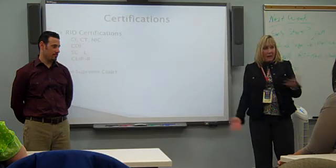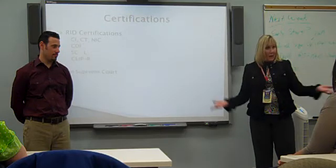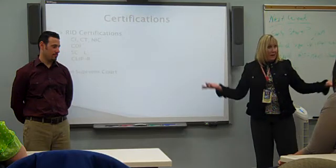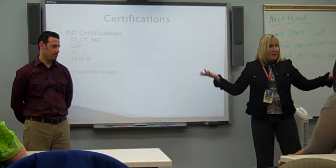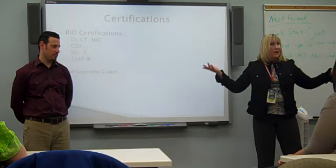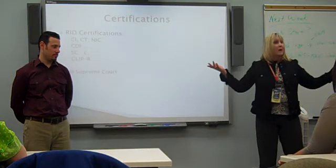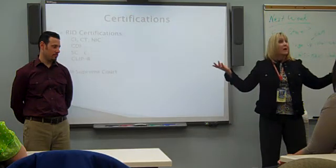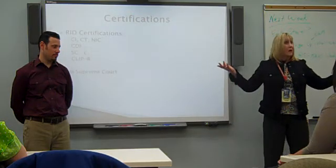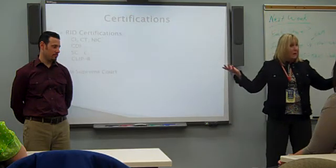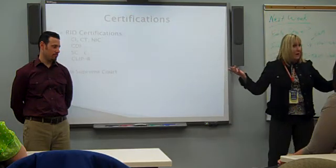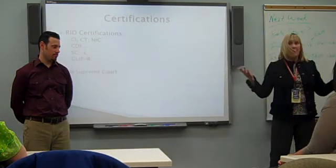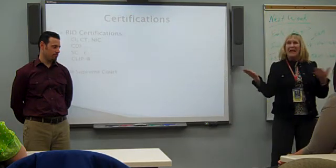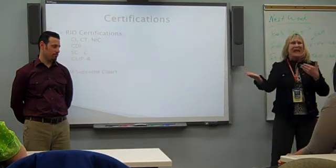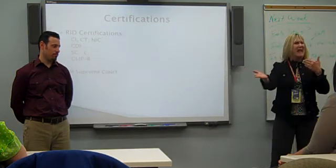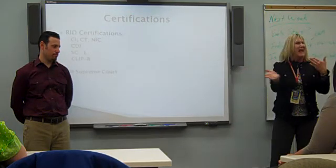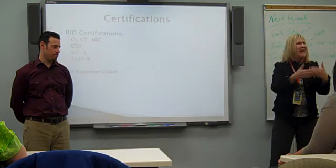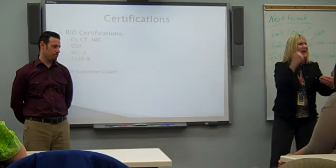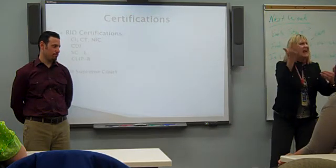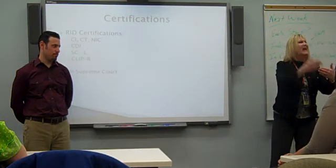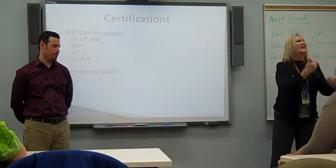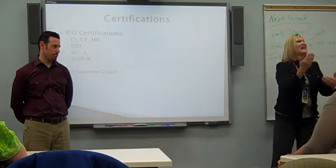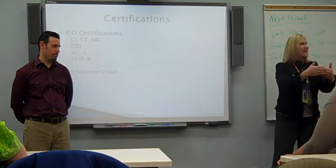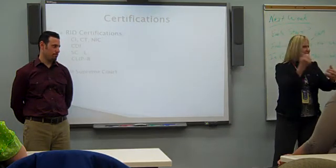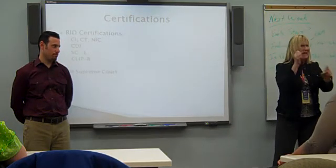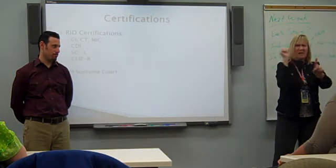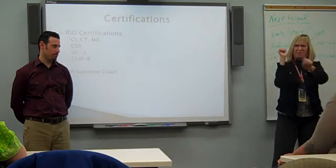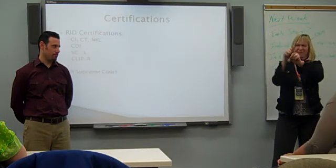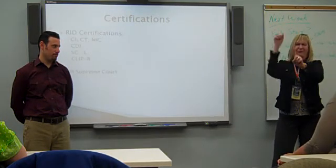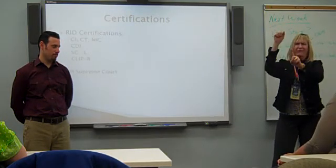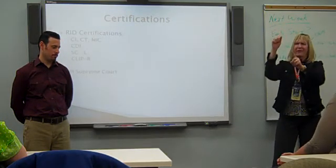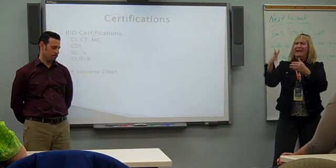Because now look at them, girls look like they're 16.